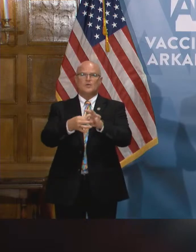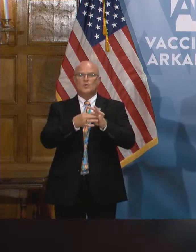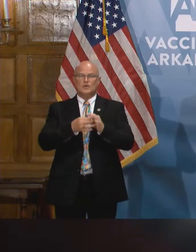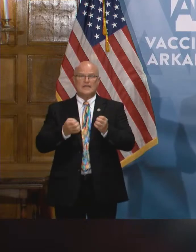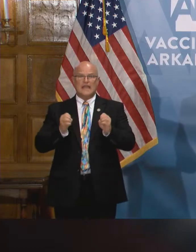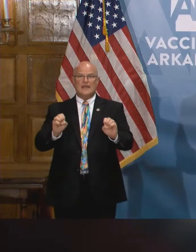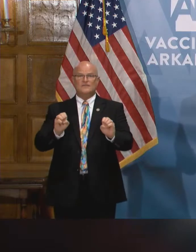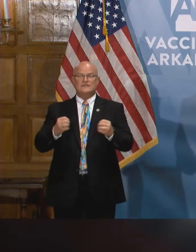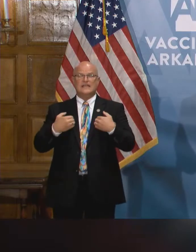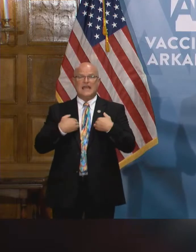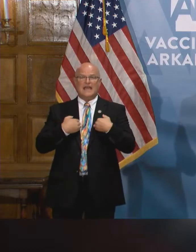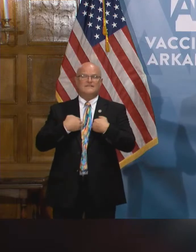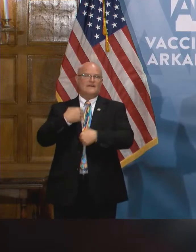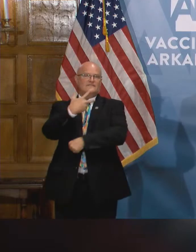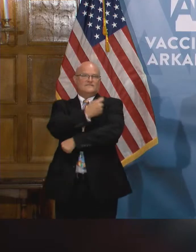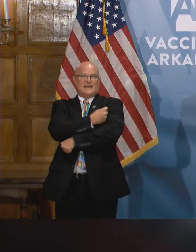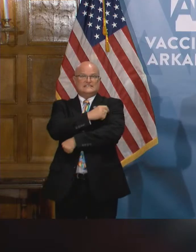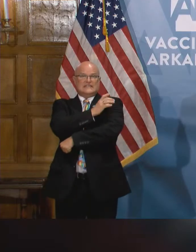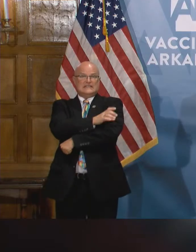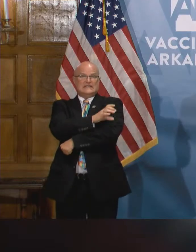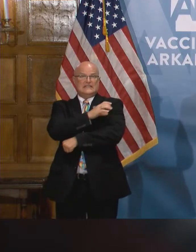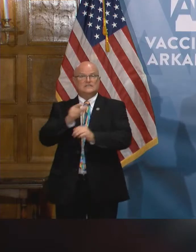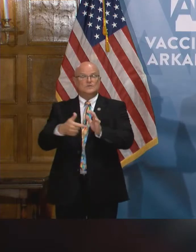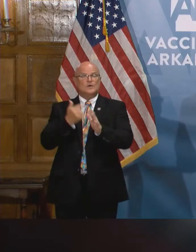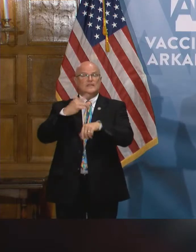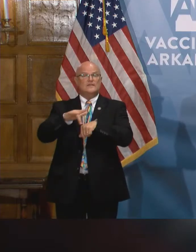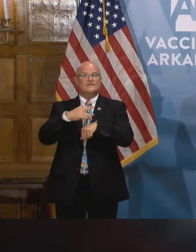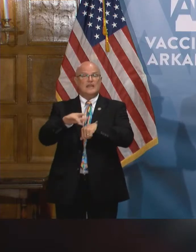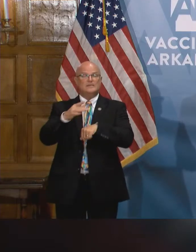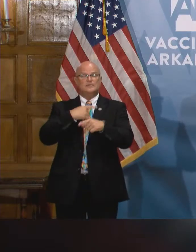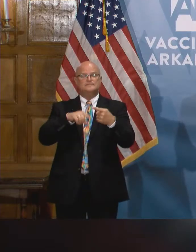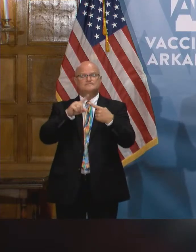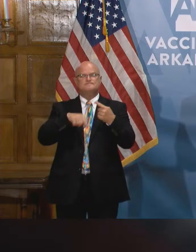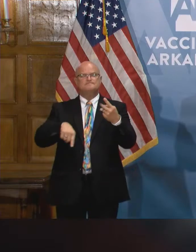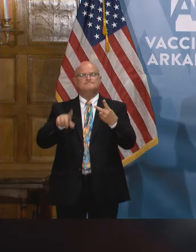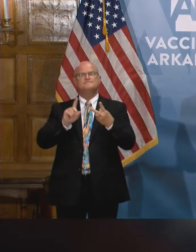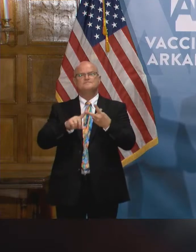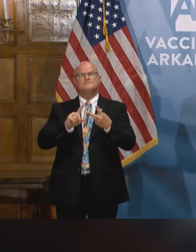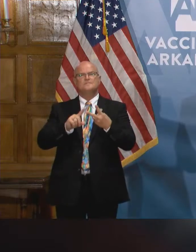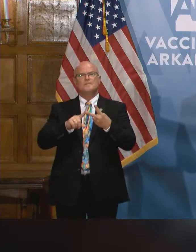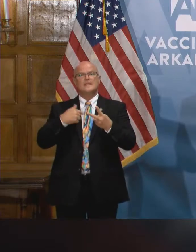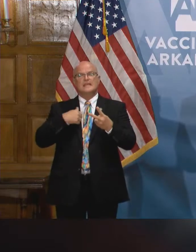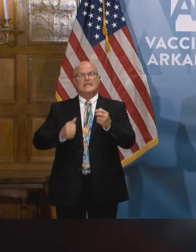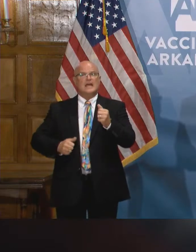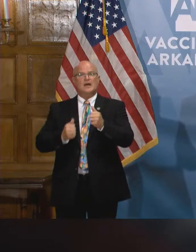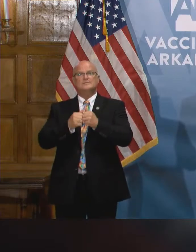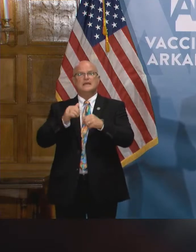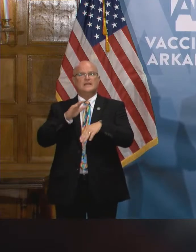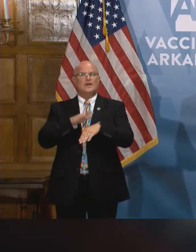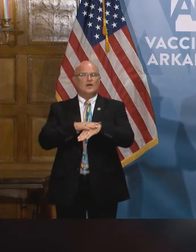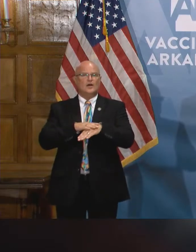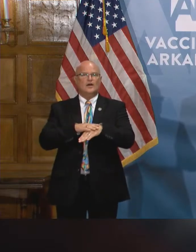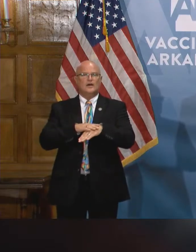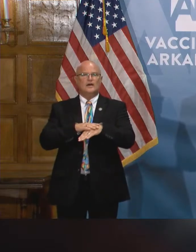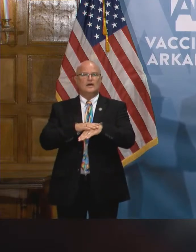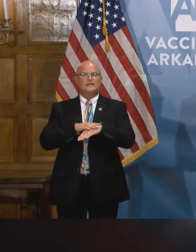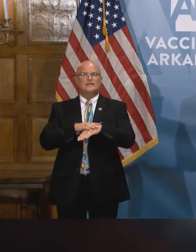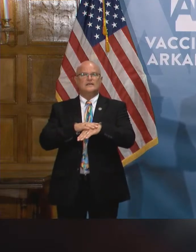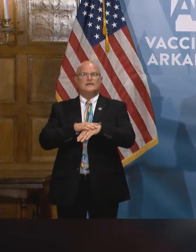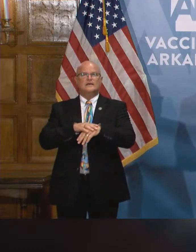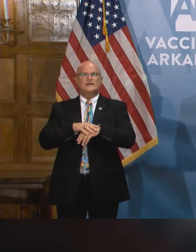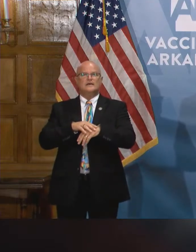to host vaccine clinics once those become available? And then my second one is just simply, is there any update on Afghan refugees coming to